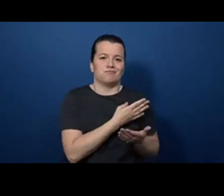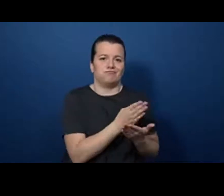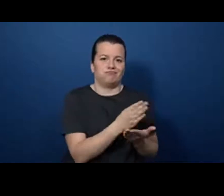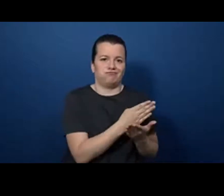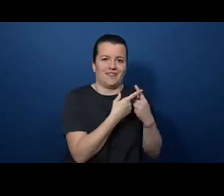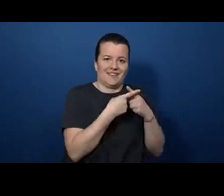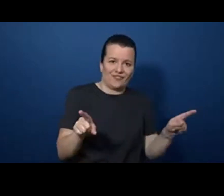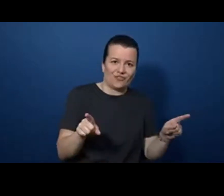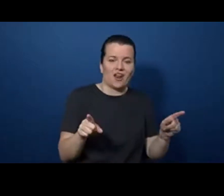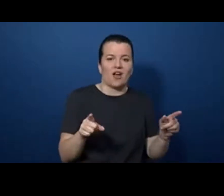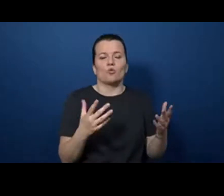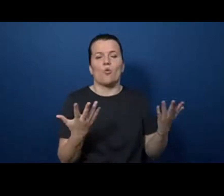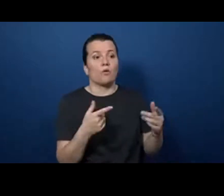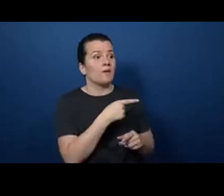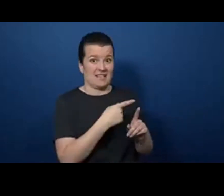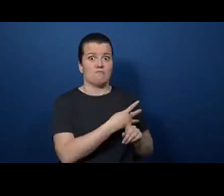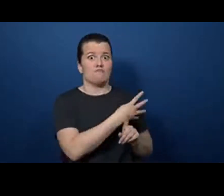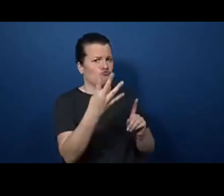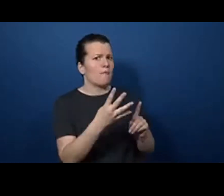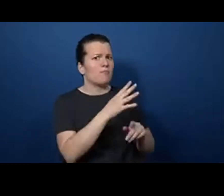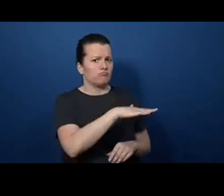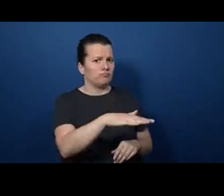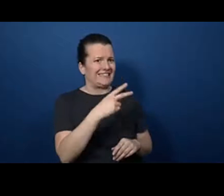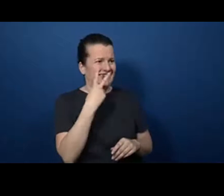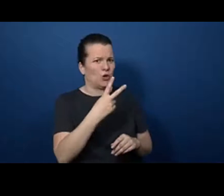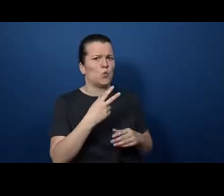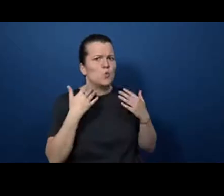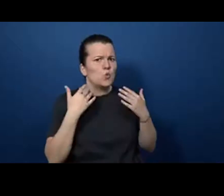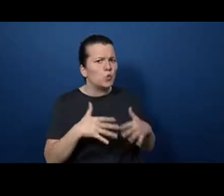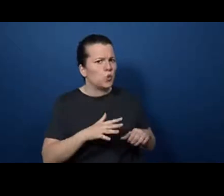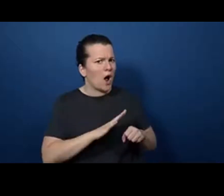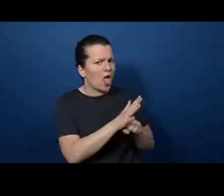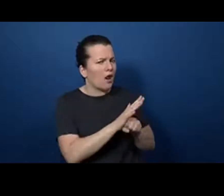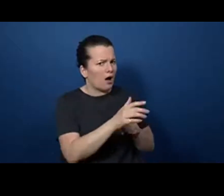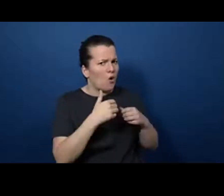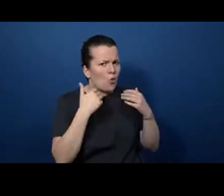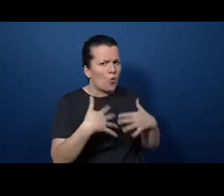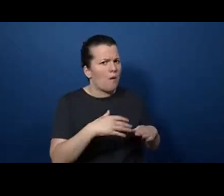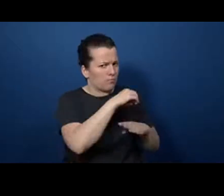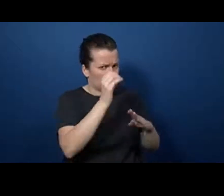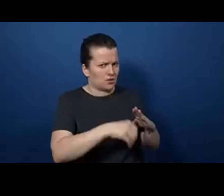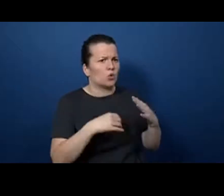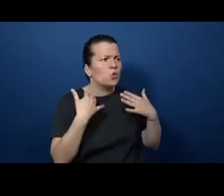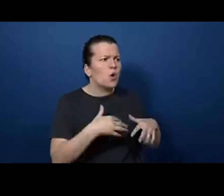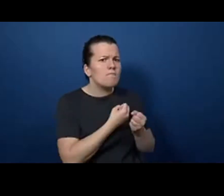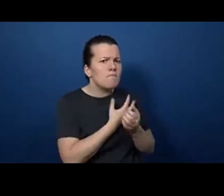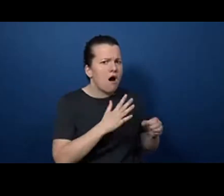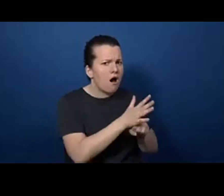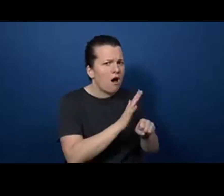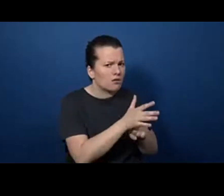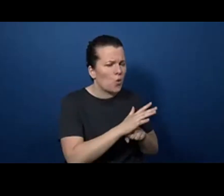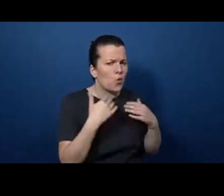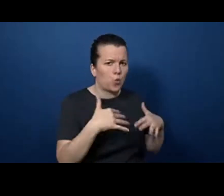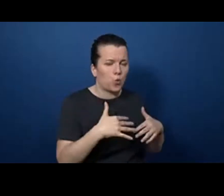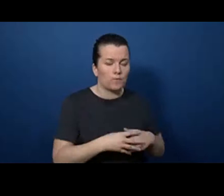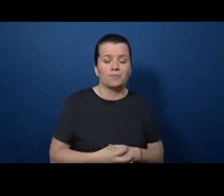that LGBTIQ learners are very much targeted by bullying. We have also documented promising